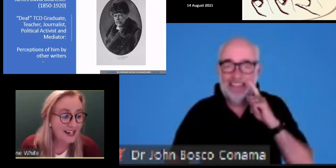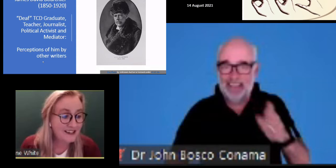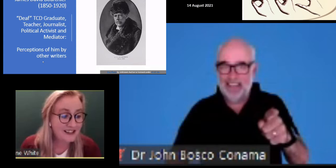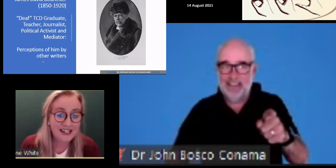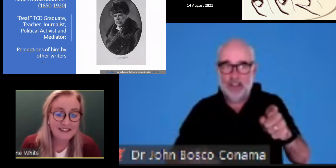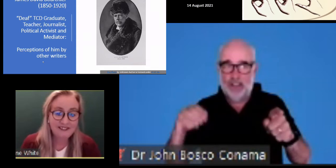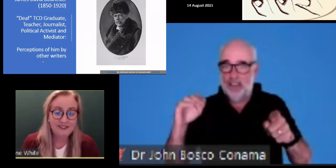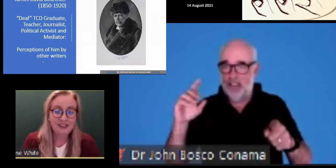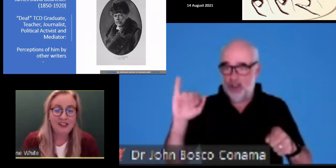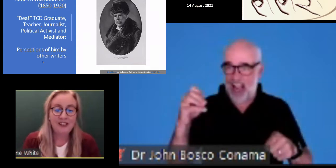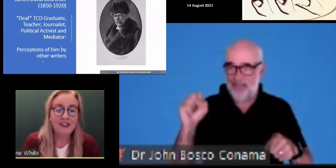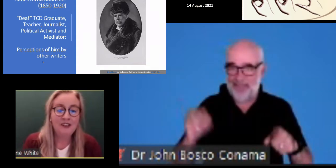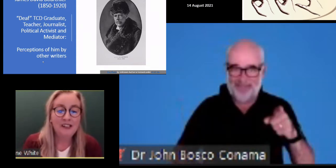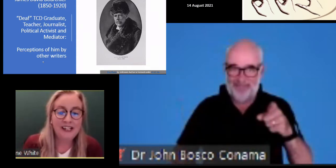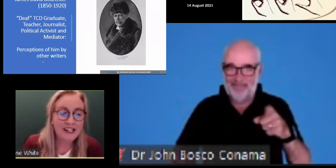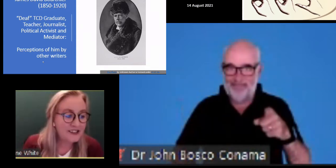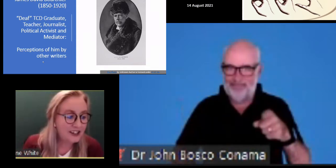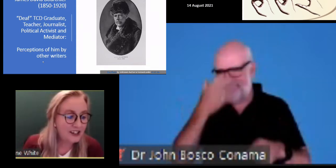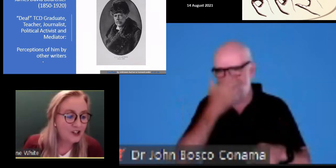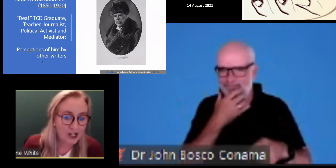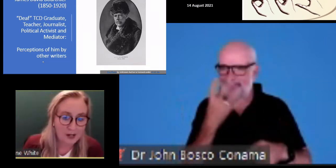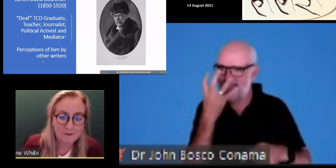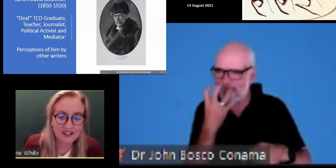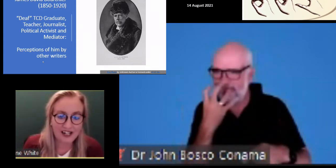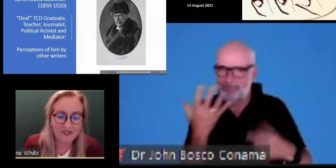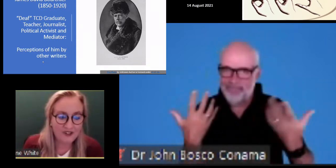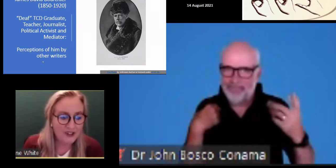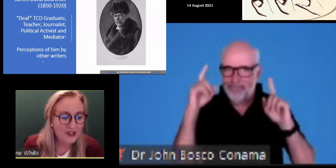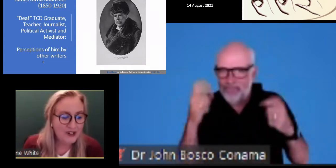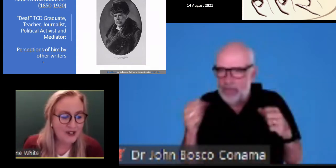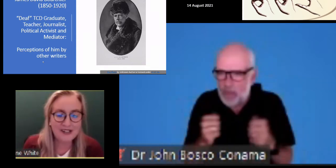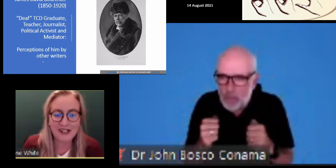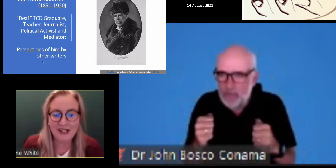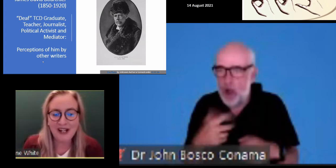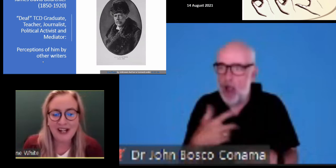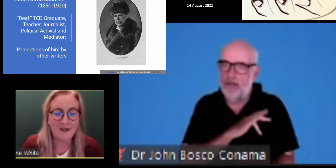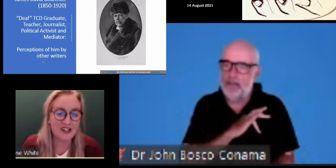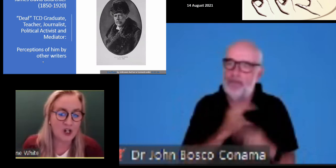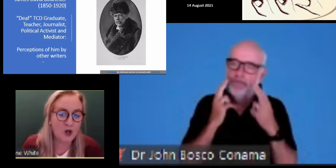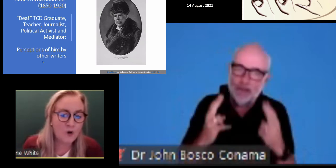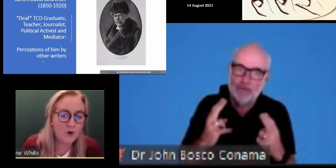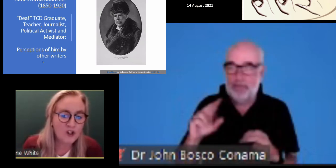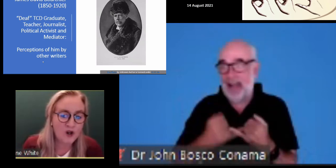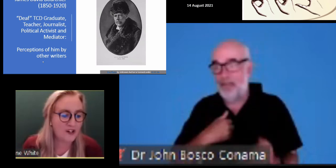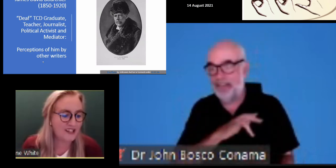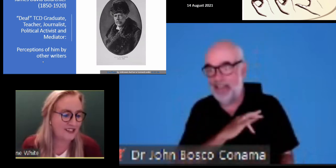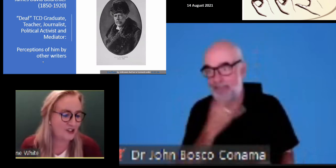next slide is James himself. You can see, was he cold or was it just